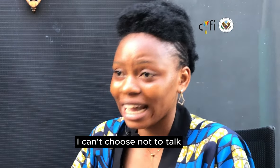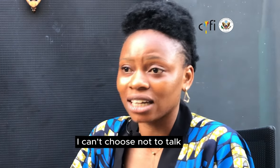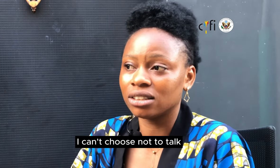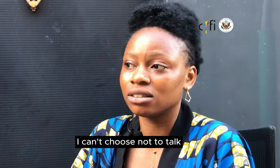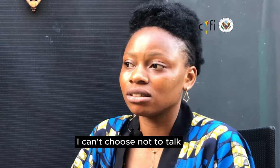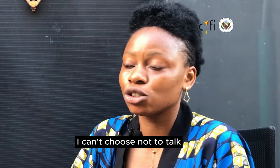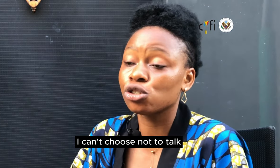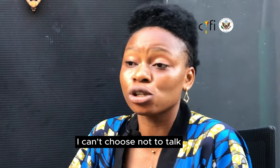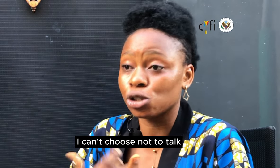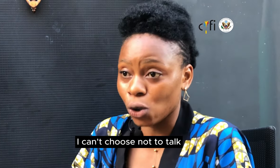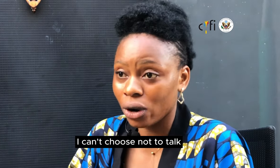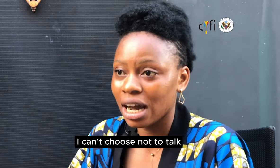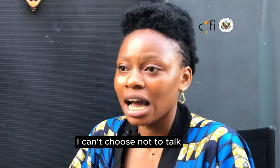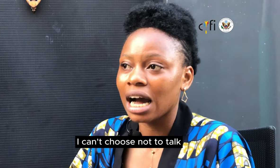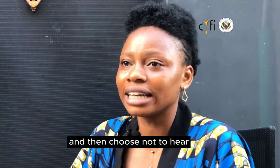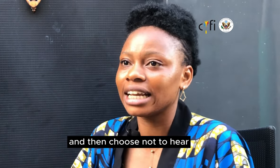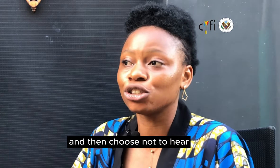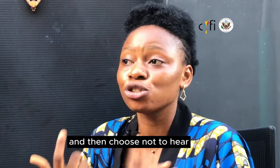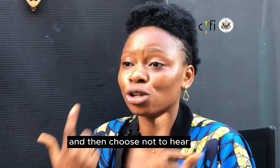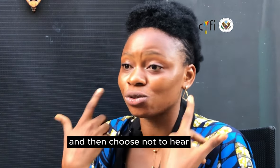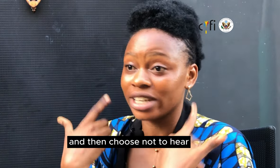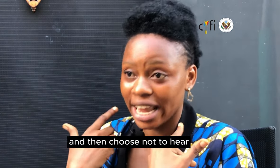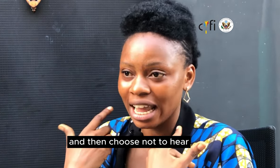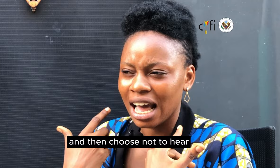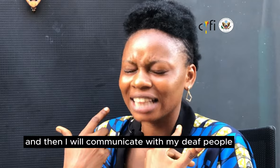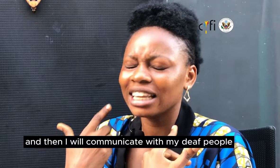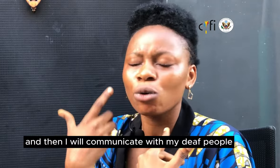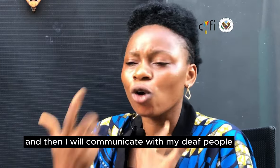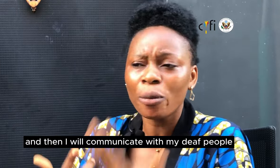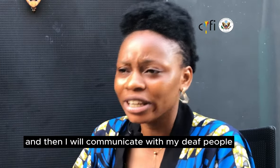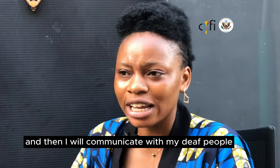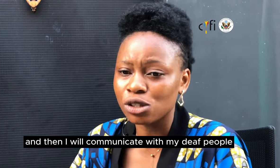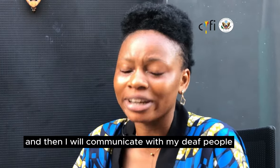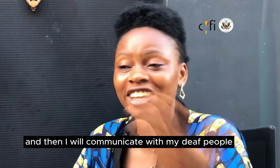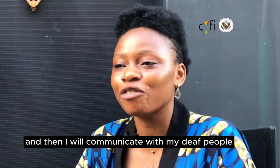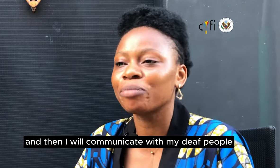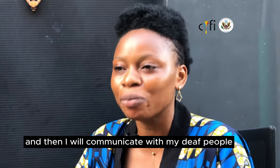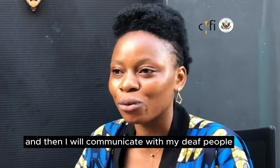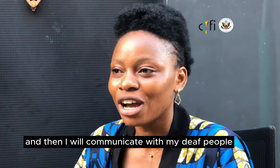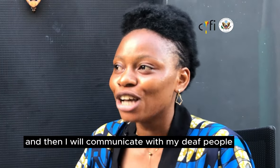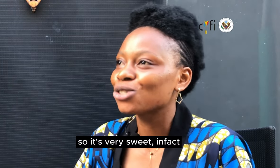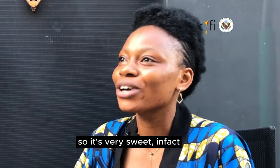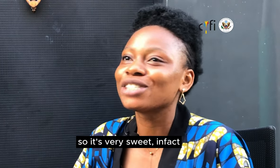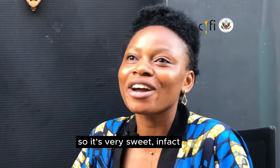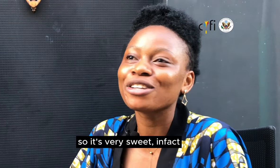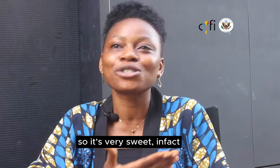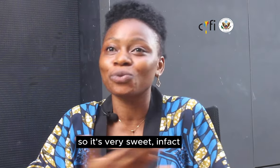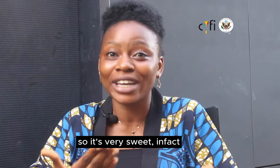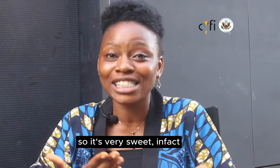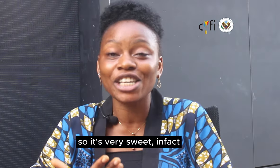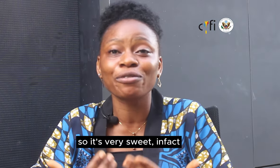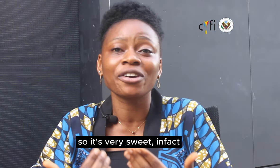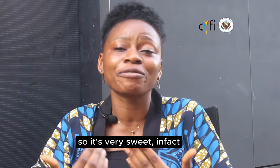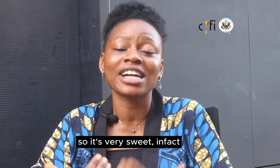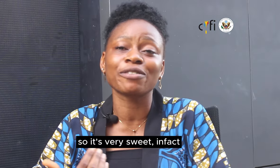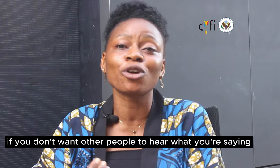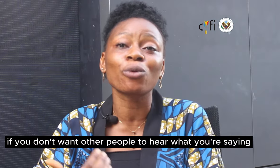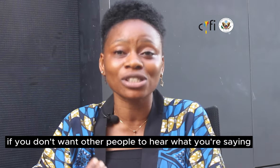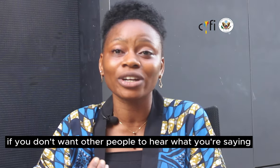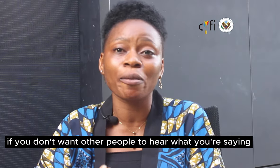can choose not to talk and then choose not to hear, and then I will communicate with my deaf people. So it's very sweet. If you don't want other people